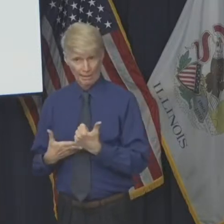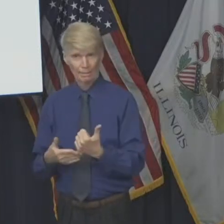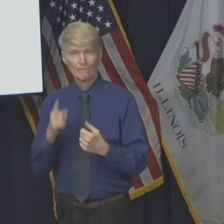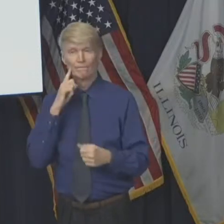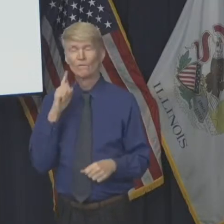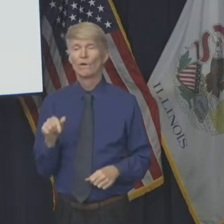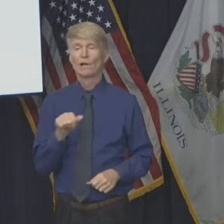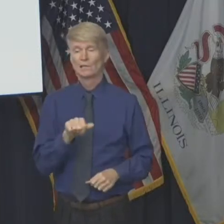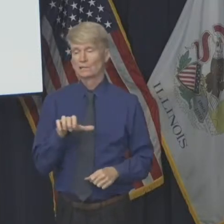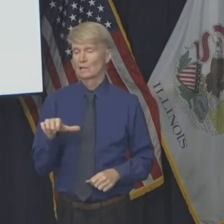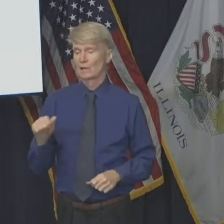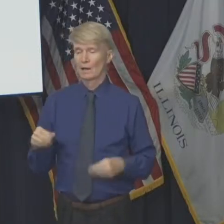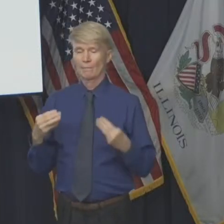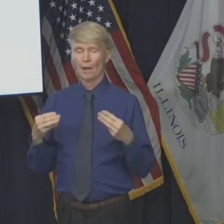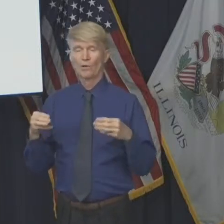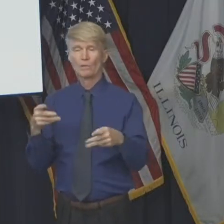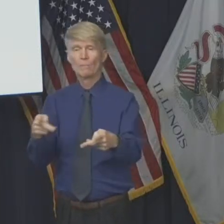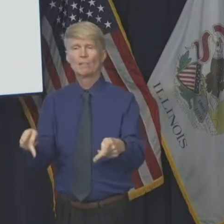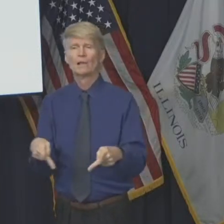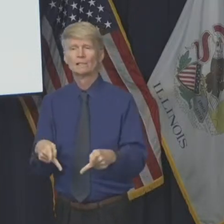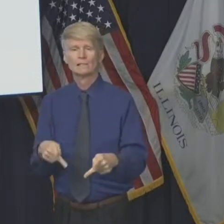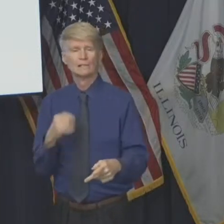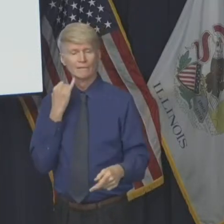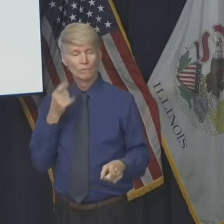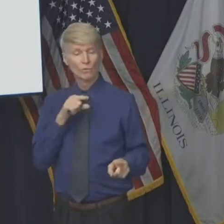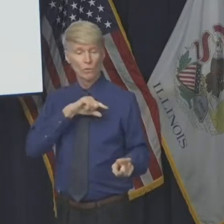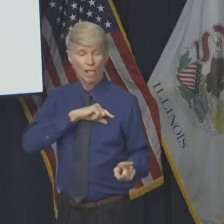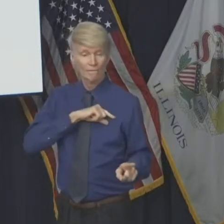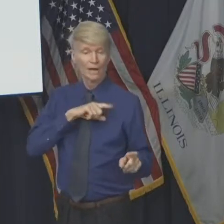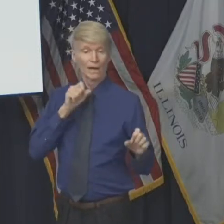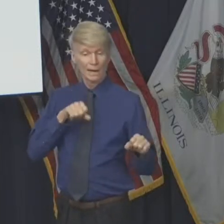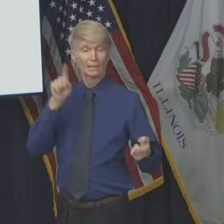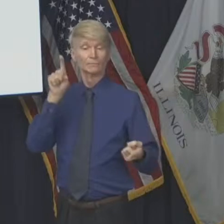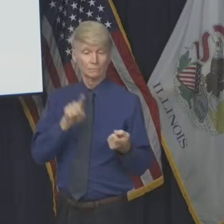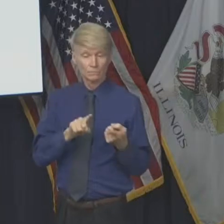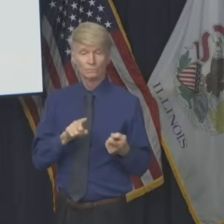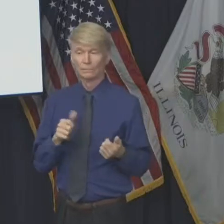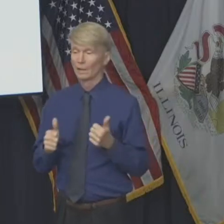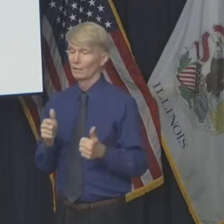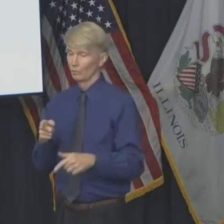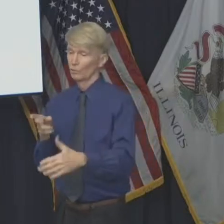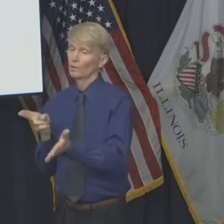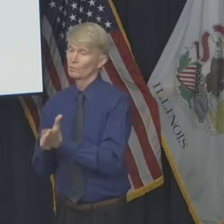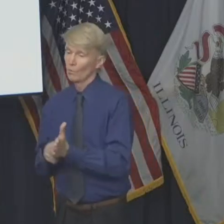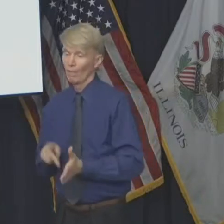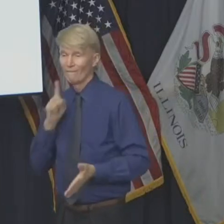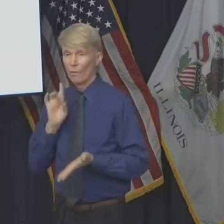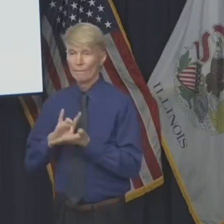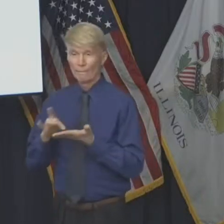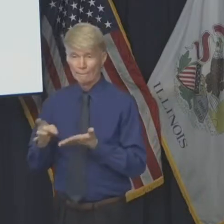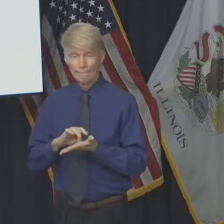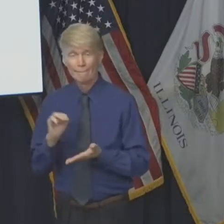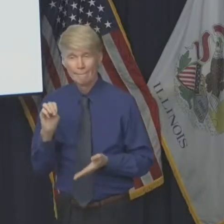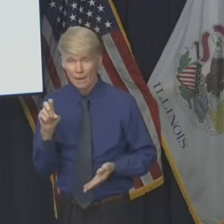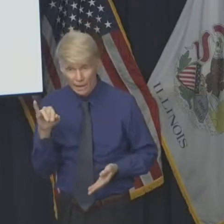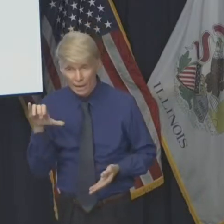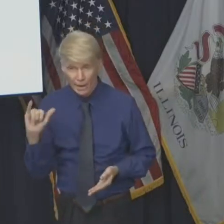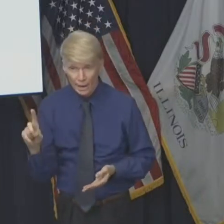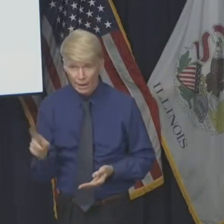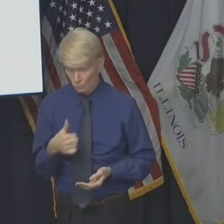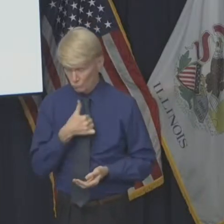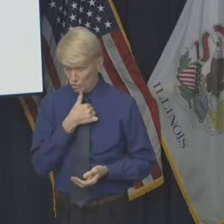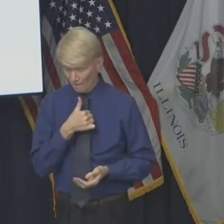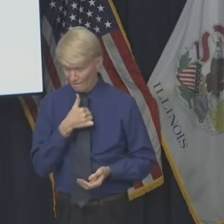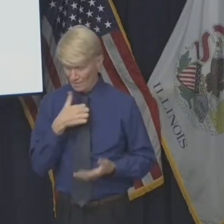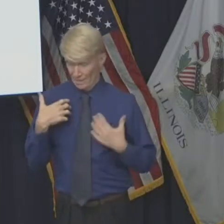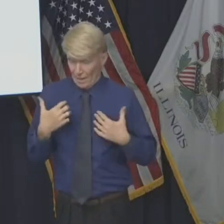ACA marketplace premiums for those who qualify and for those who qualify for and enroll in Medicaid. Private health plans with